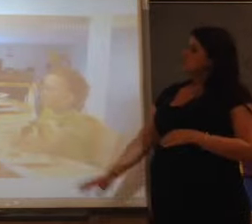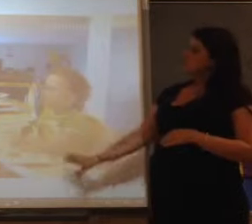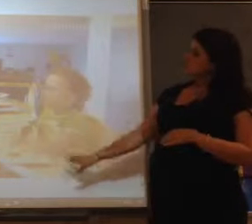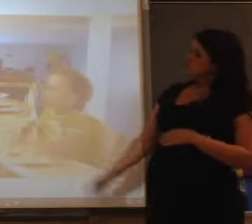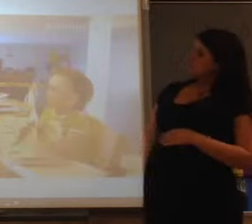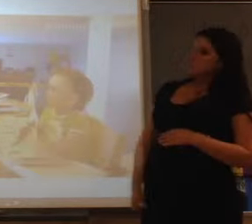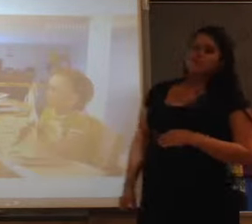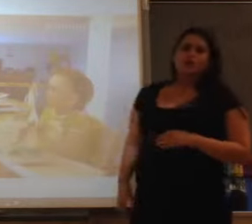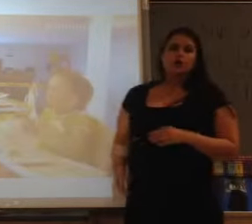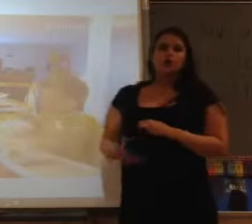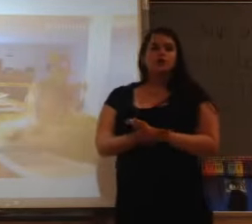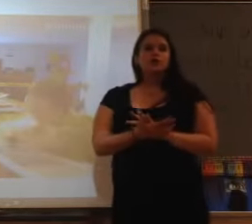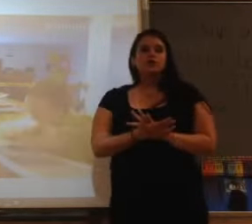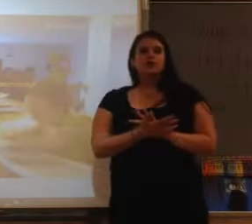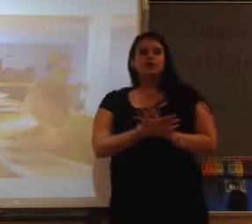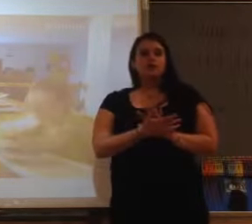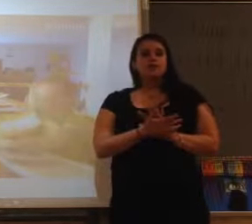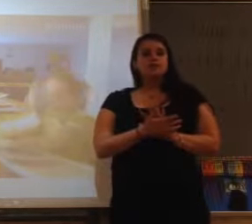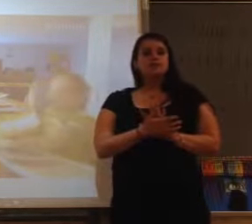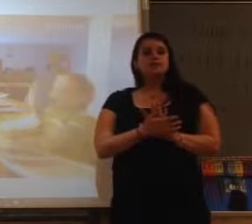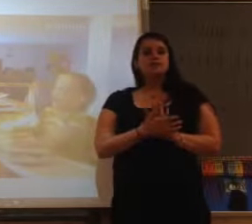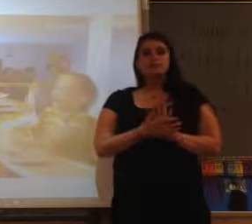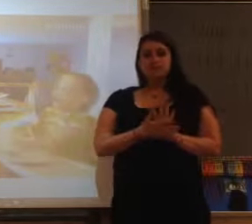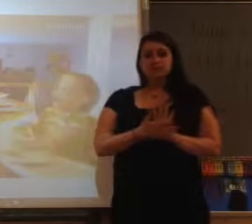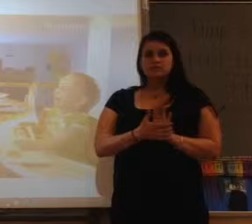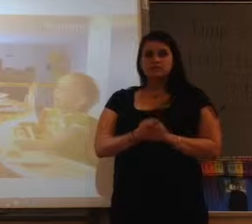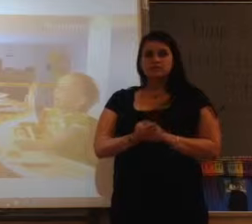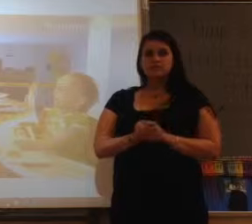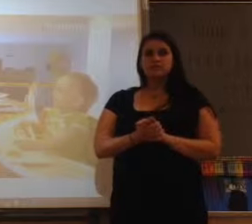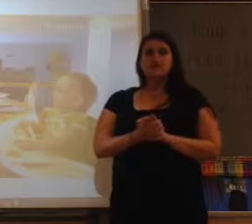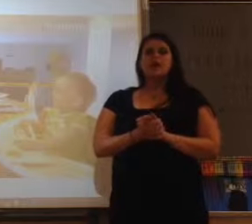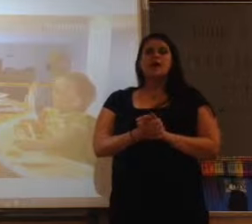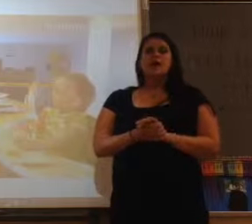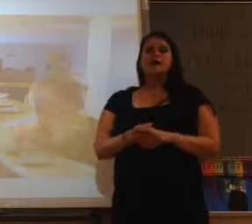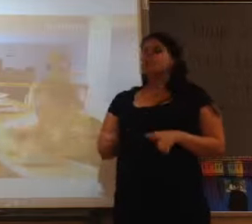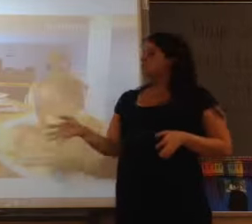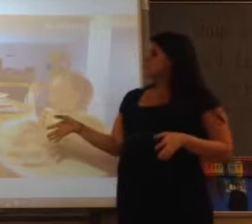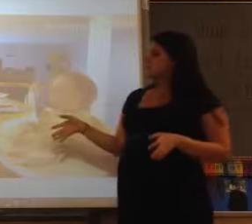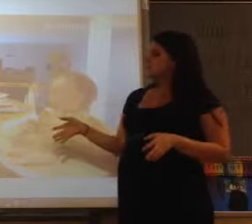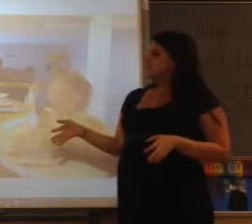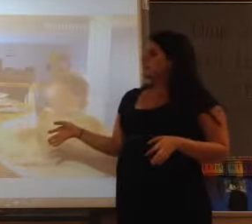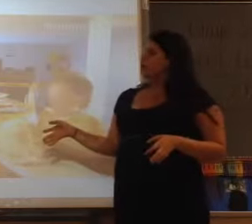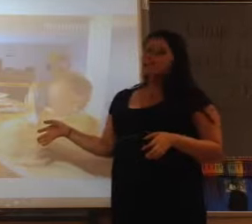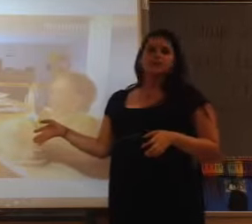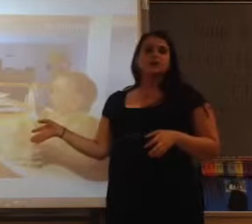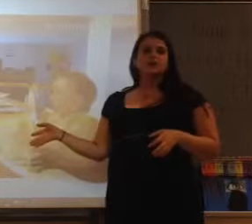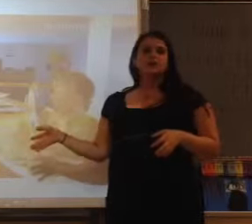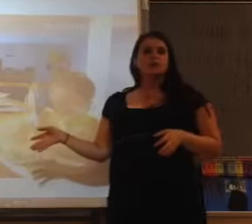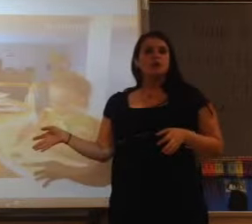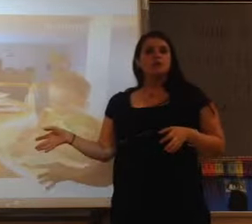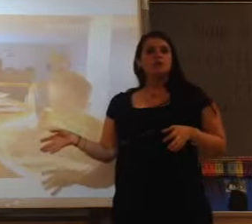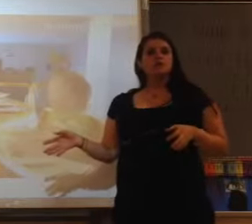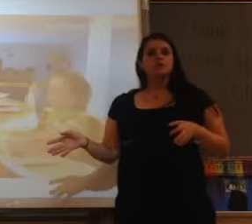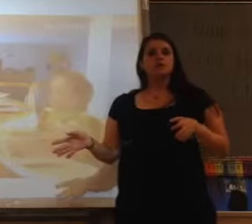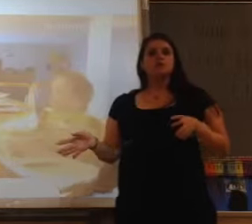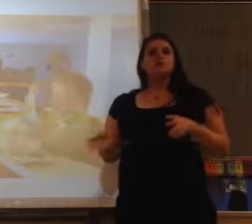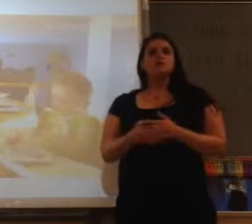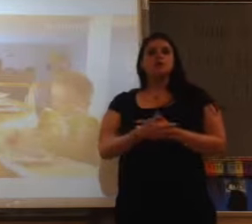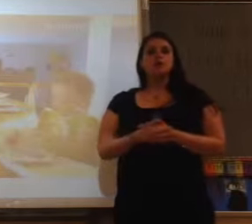So this is a girl who is 15 months old, and as you can see, her mother is going through and showing